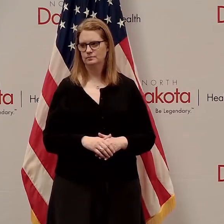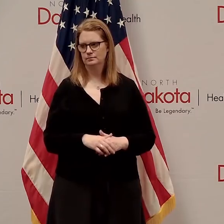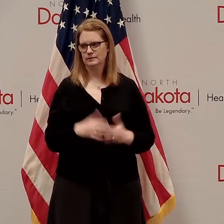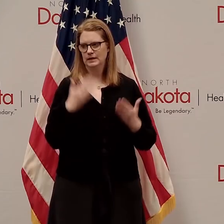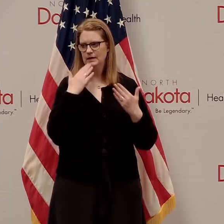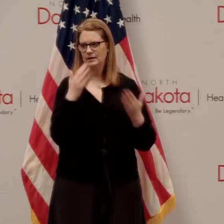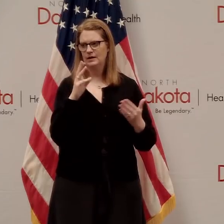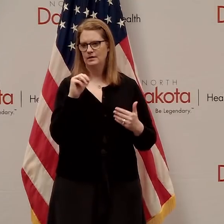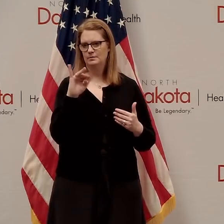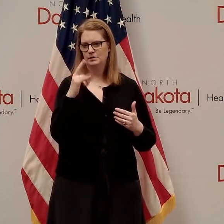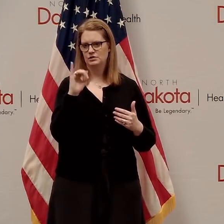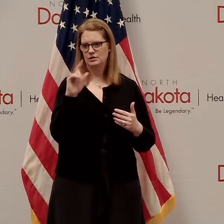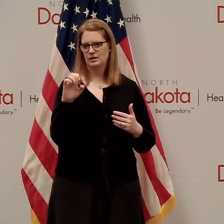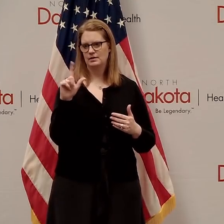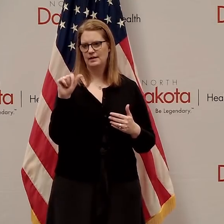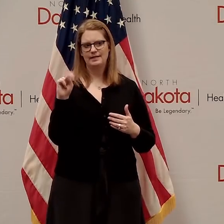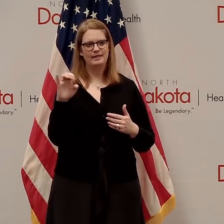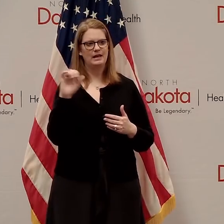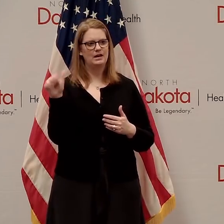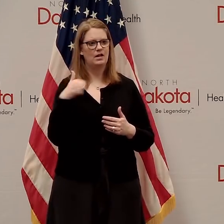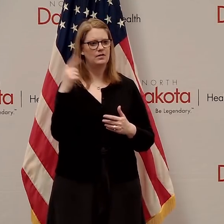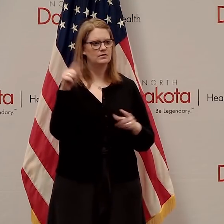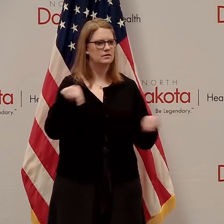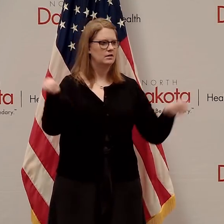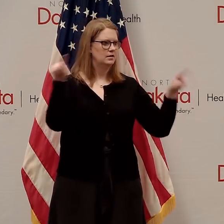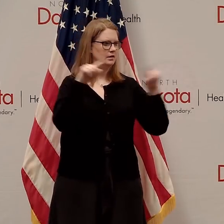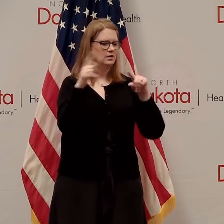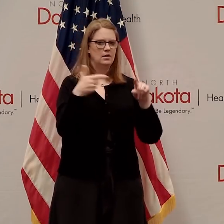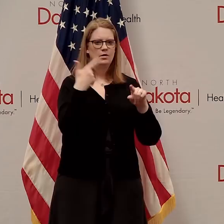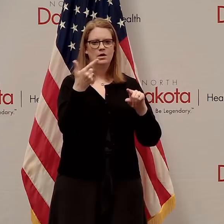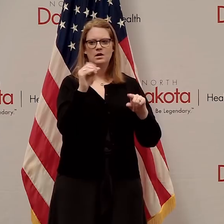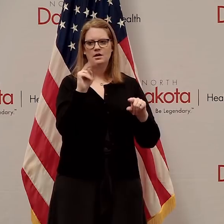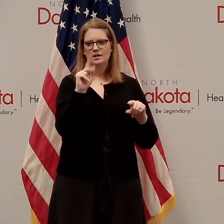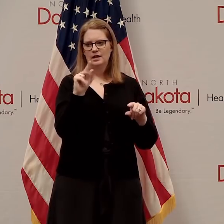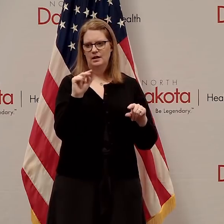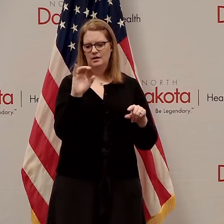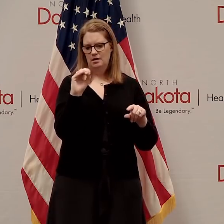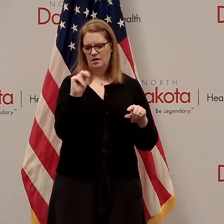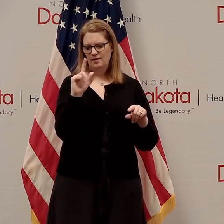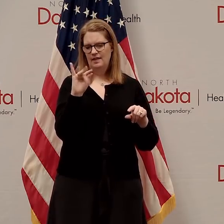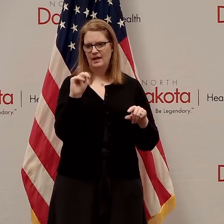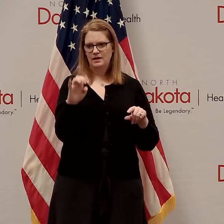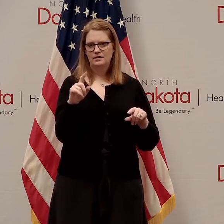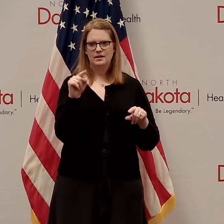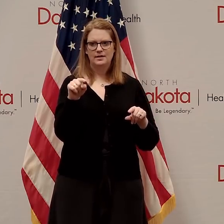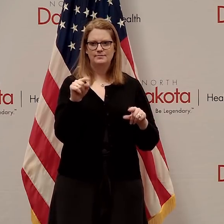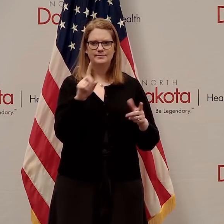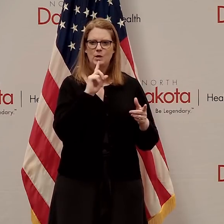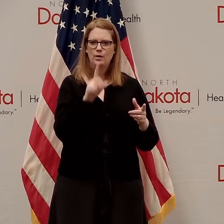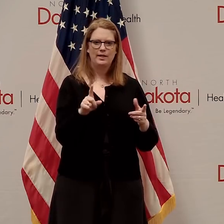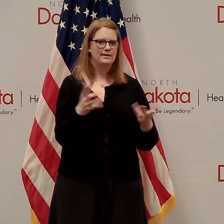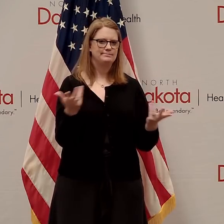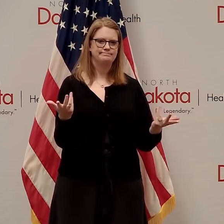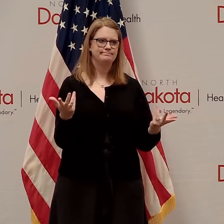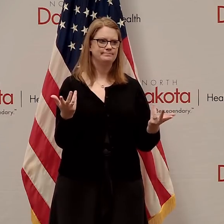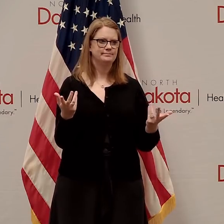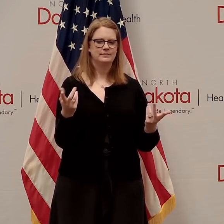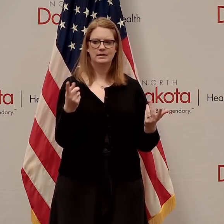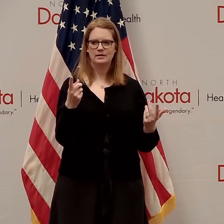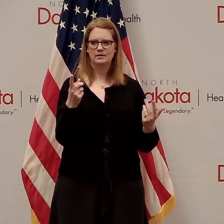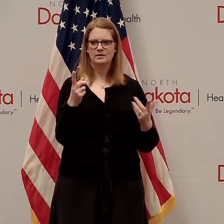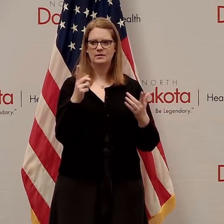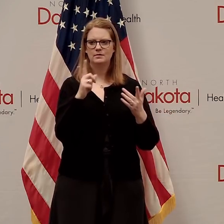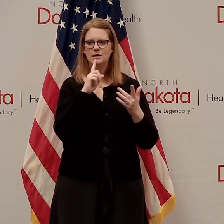Thank you, Michelle. And Lane and others and all the media watching online, I would just encourage anybody, if you get a report like this, to make sure